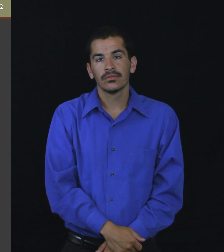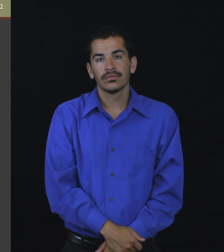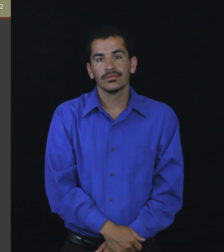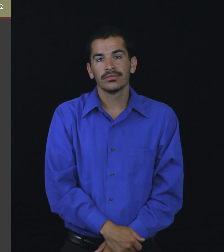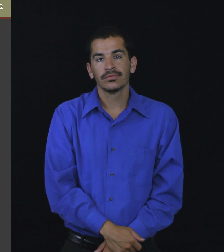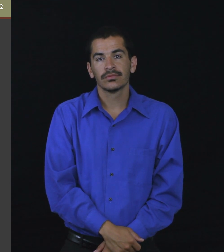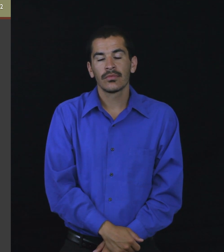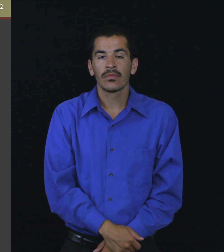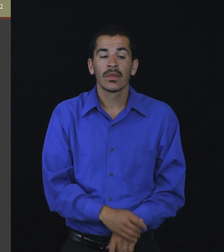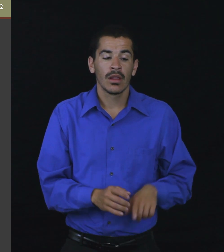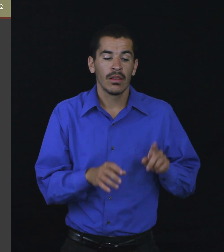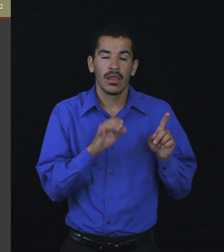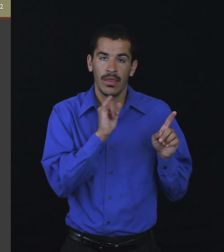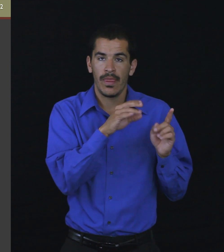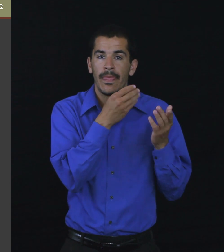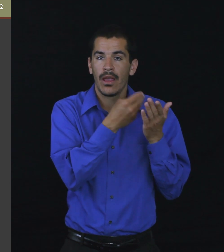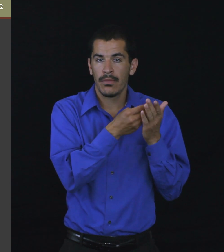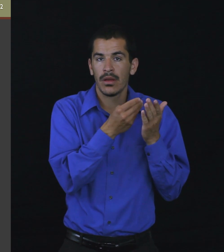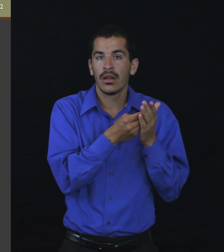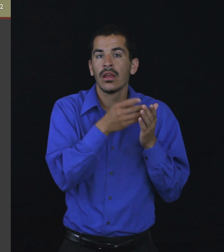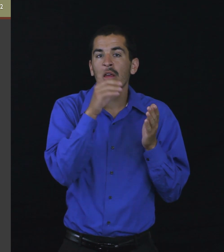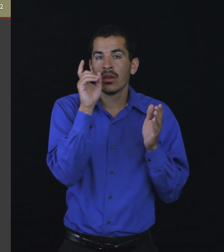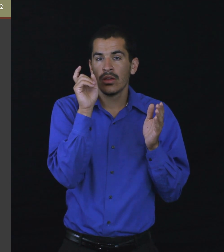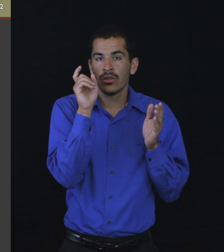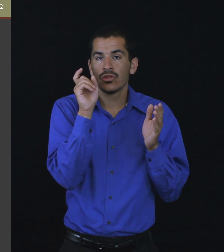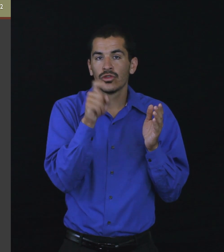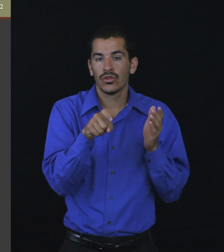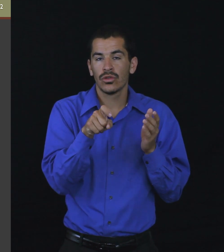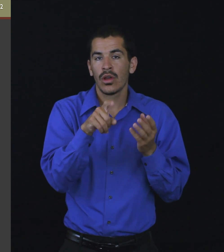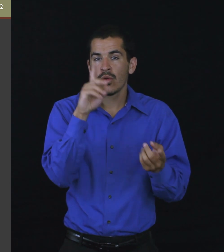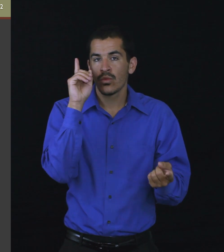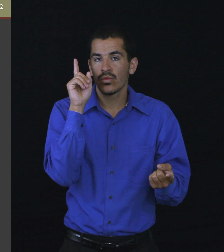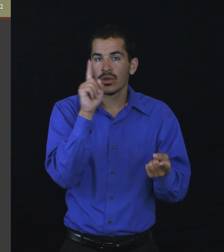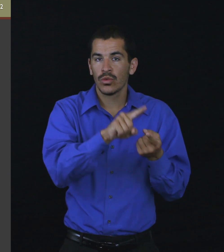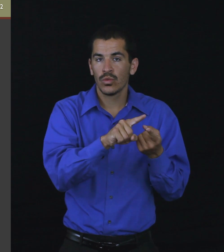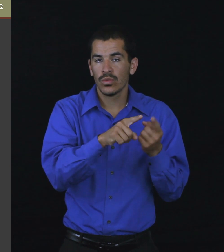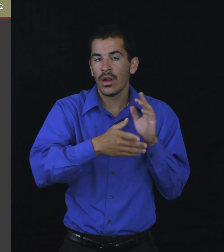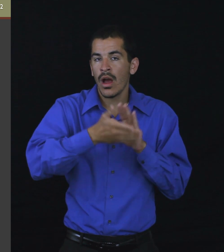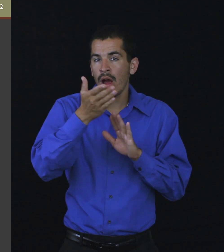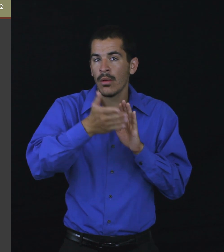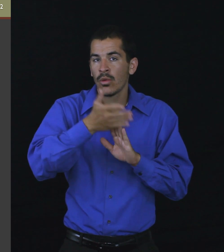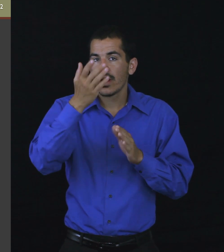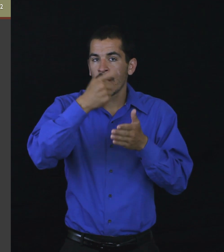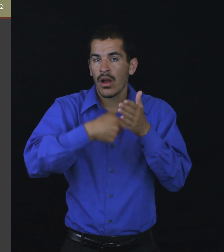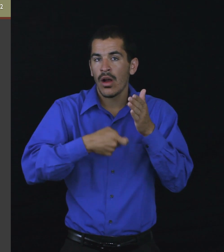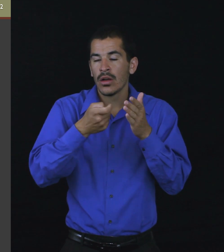It should reduce operating costs through savings or efficiencies.